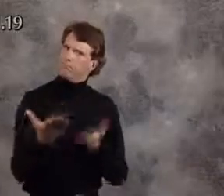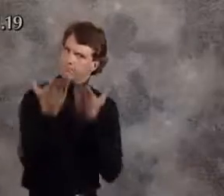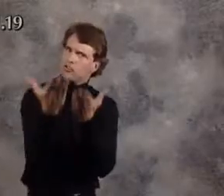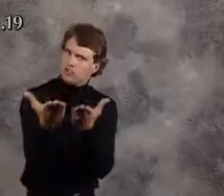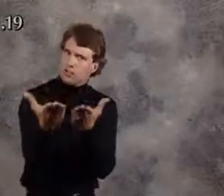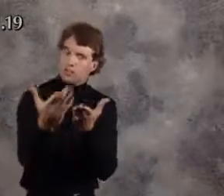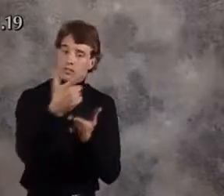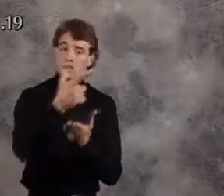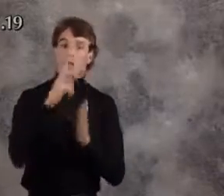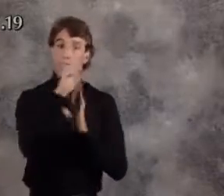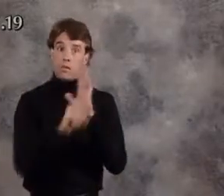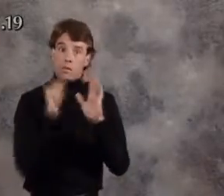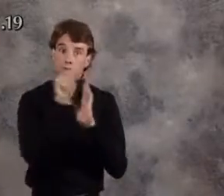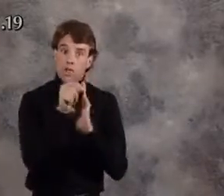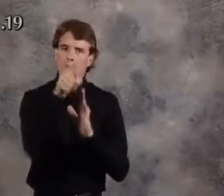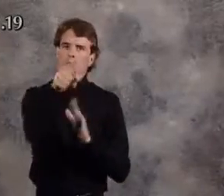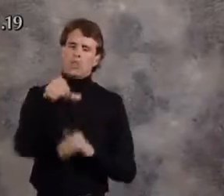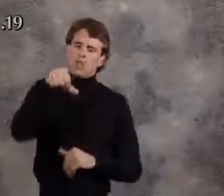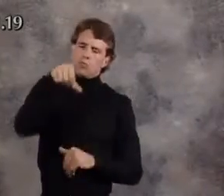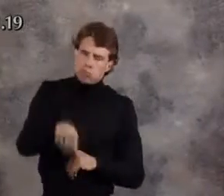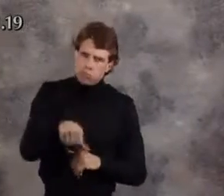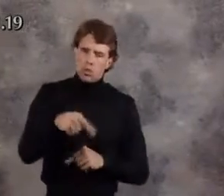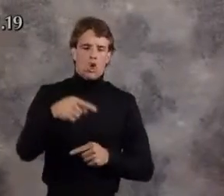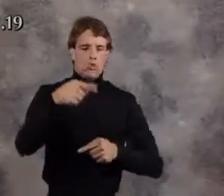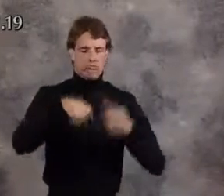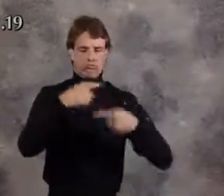I suggest that you rewind the videotape